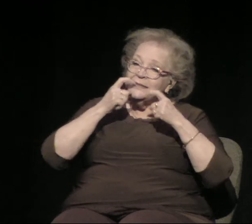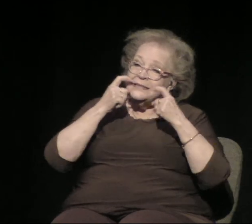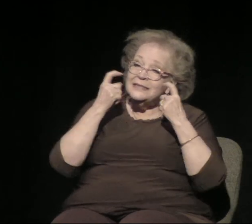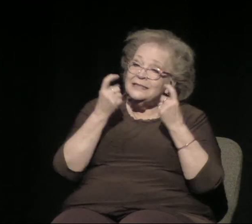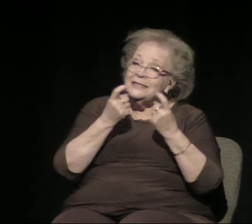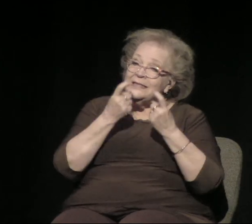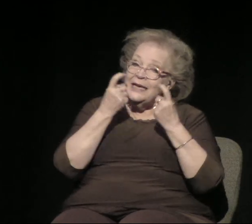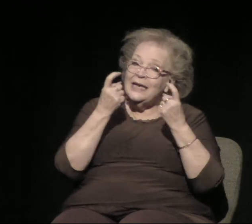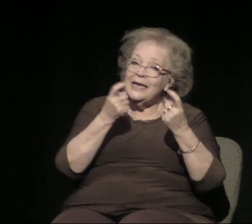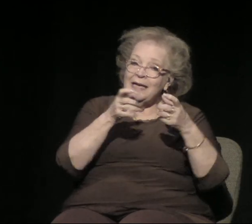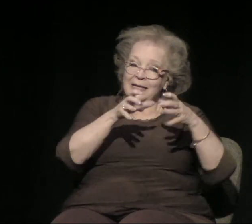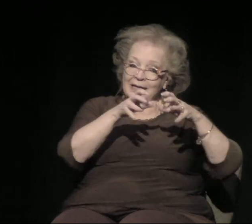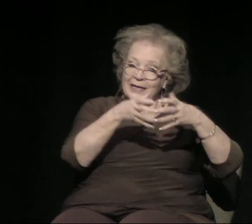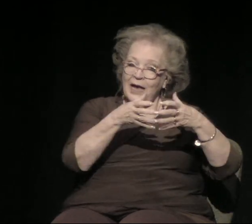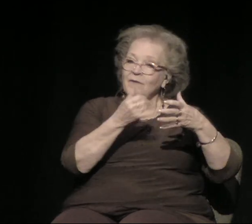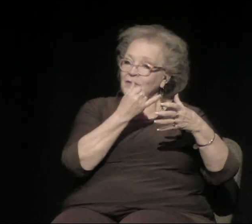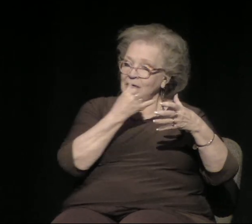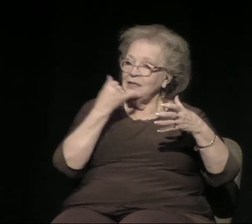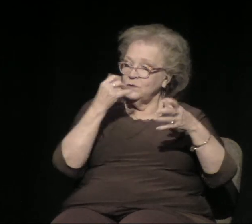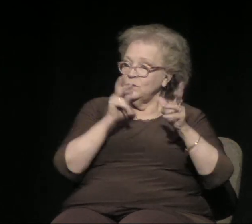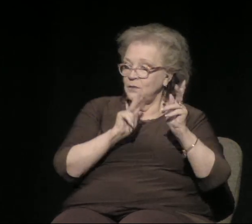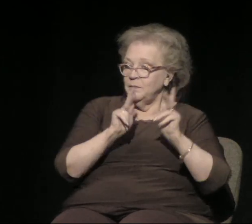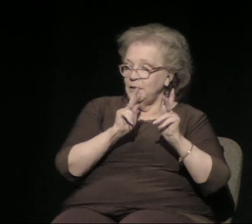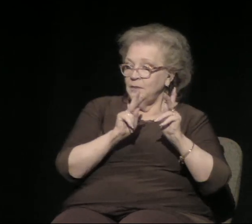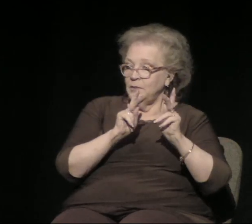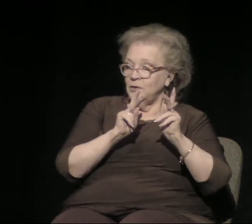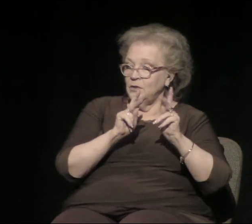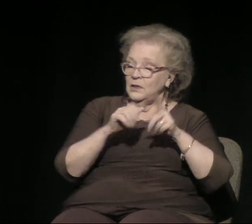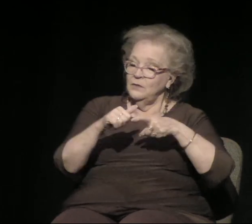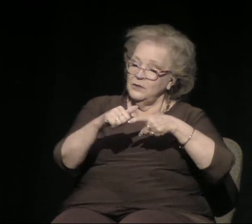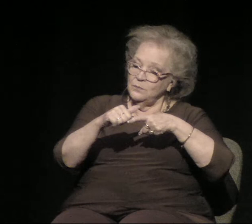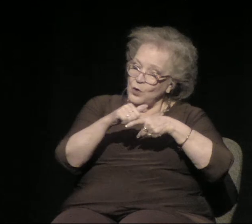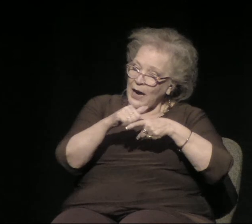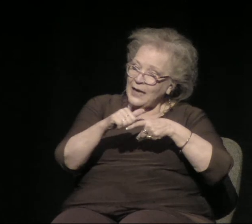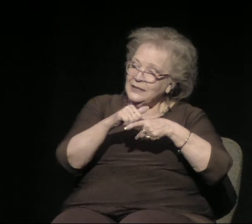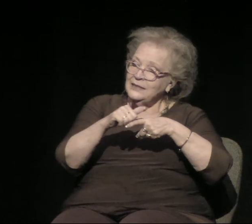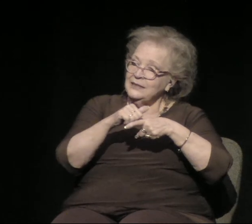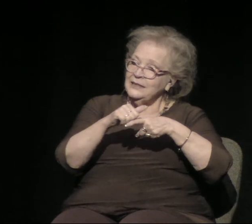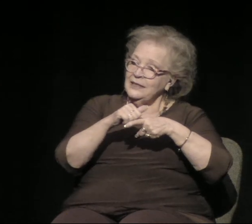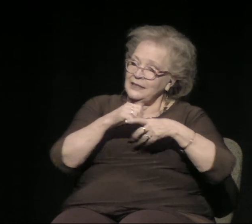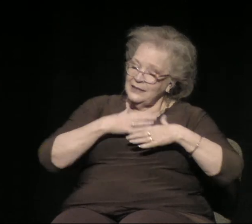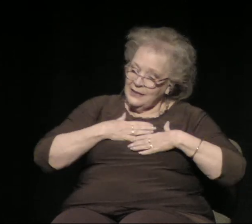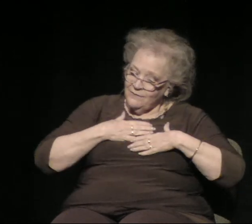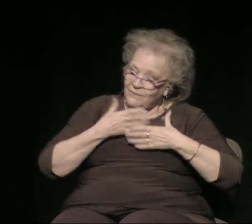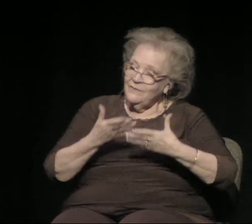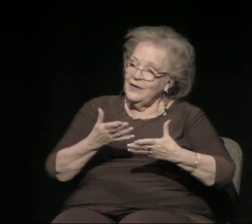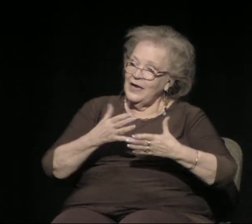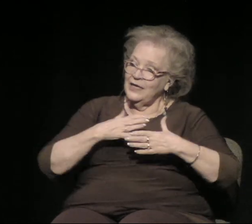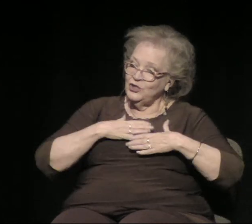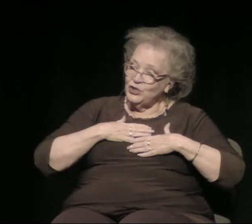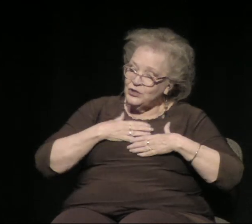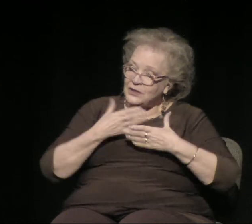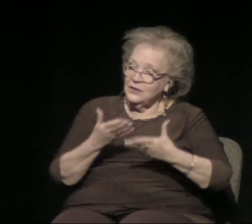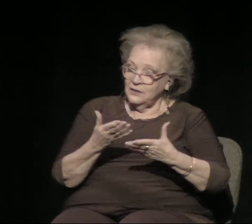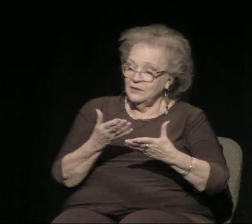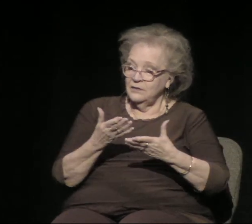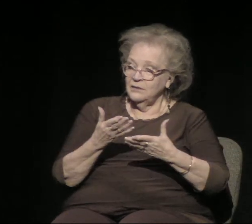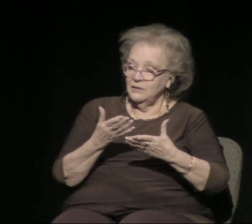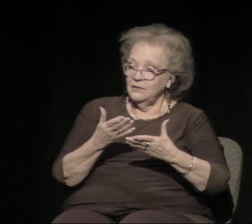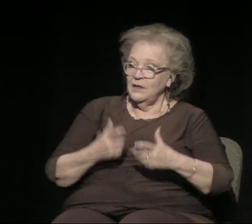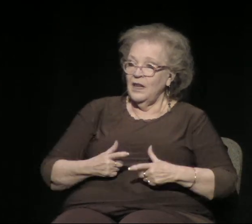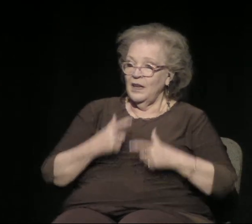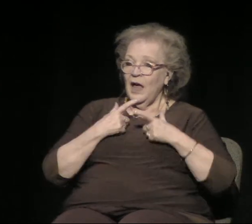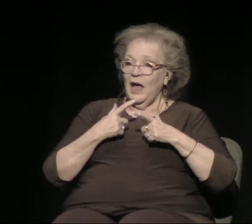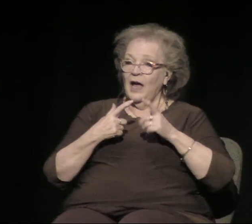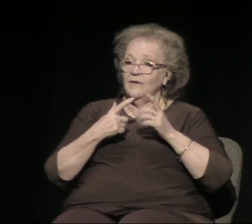of his people. So Daniel was actually practicing the discipline of confession. And so the life lesson right